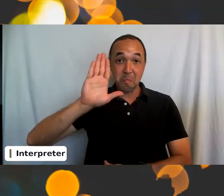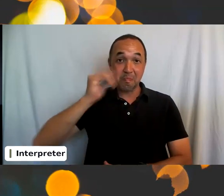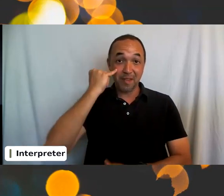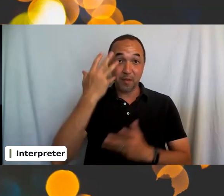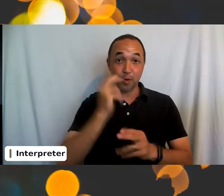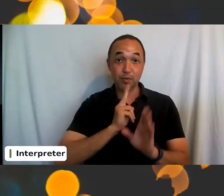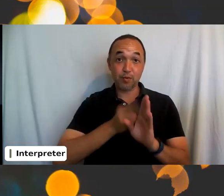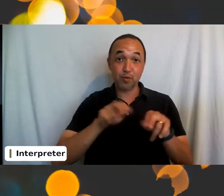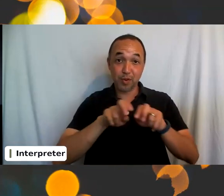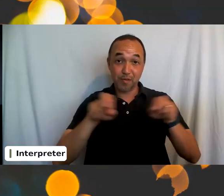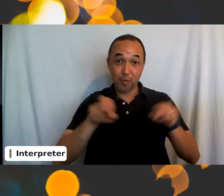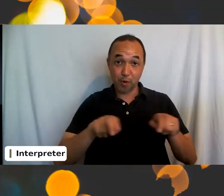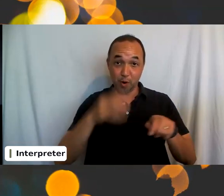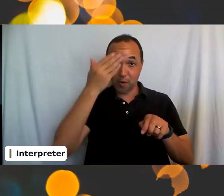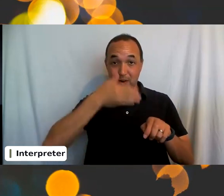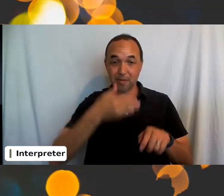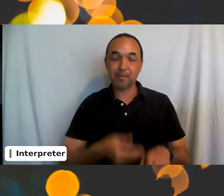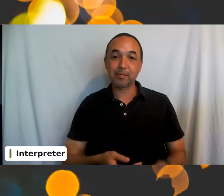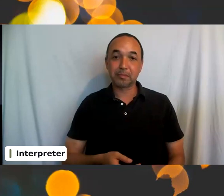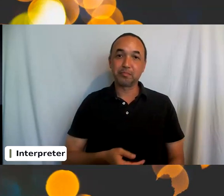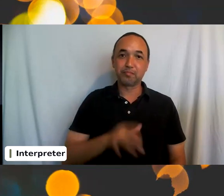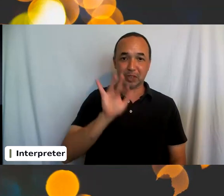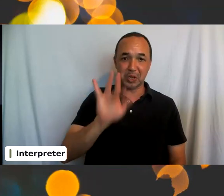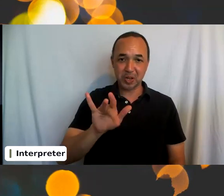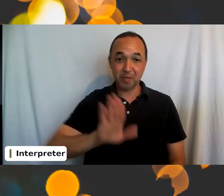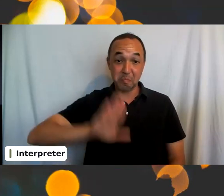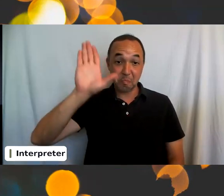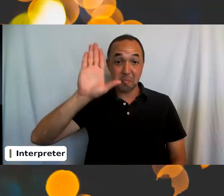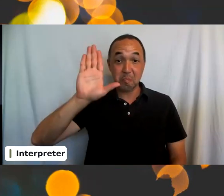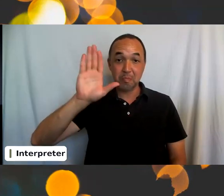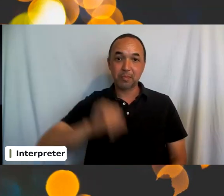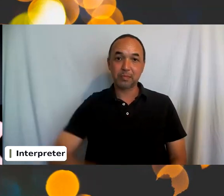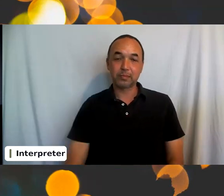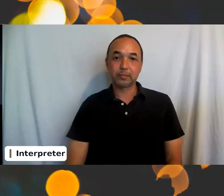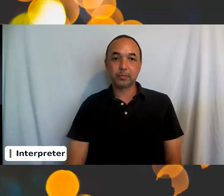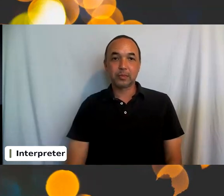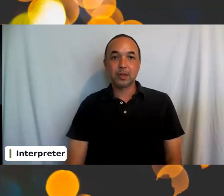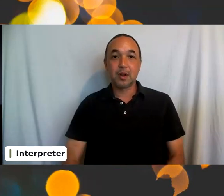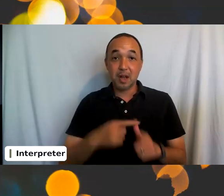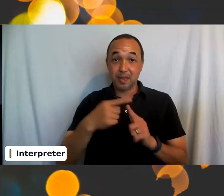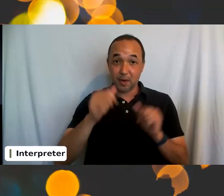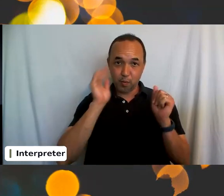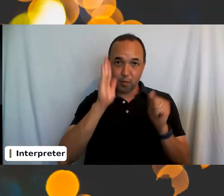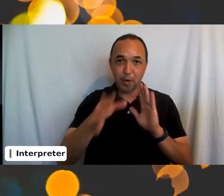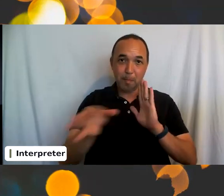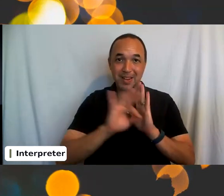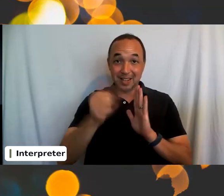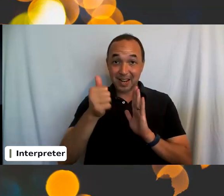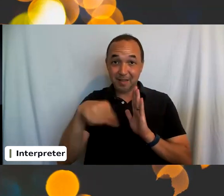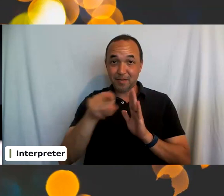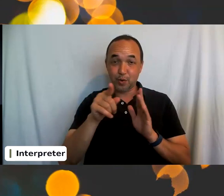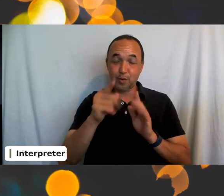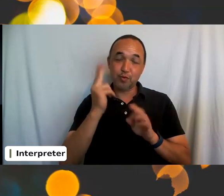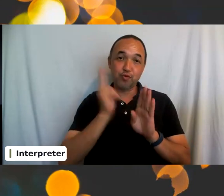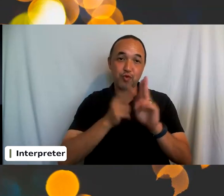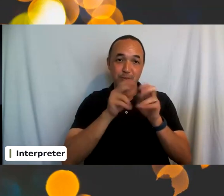here. Yep, hit that raised hand. So we can select 10 of you to pull you in here, and